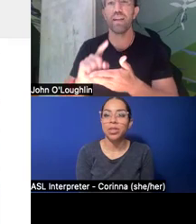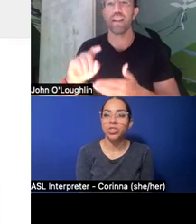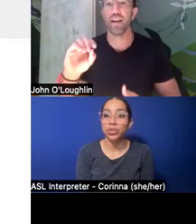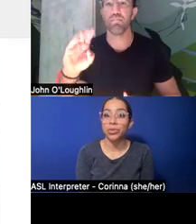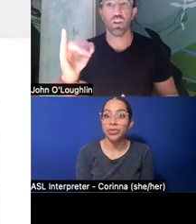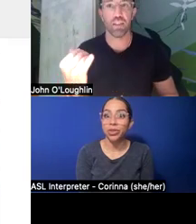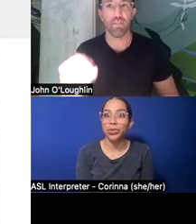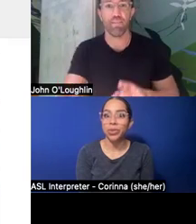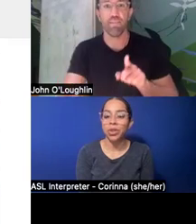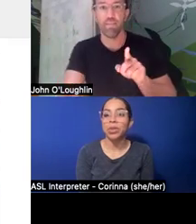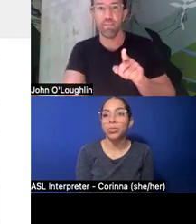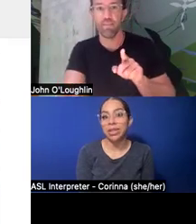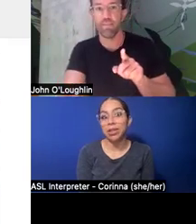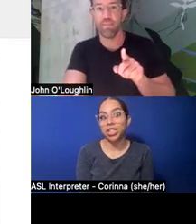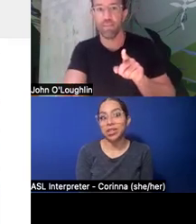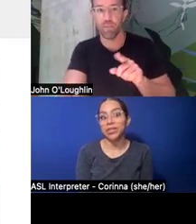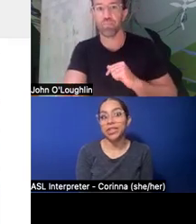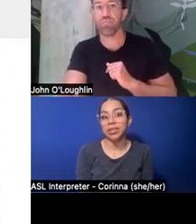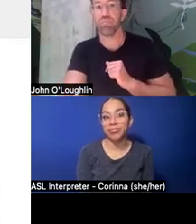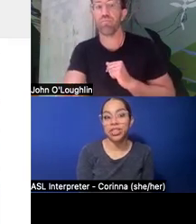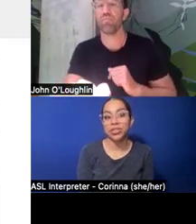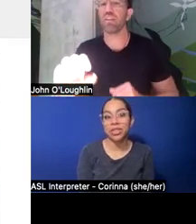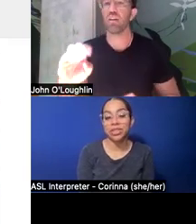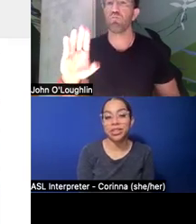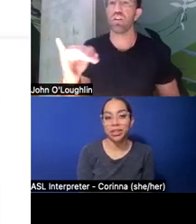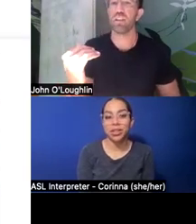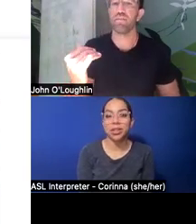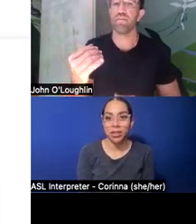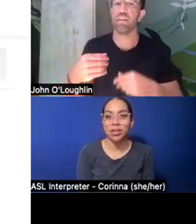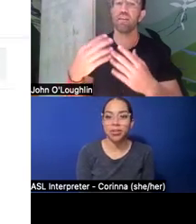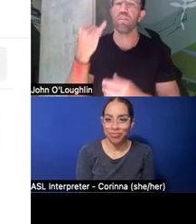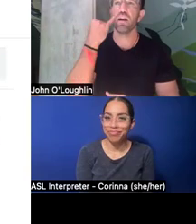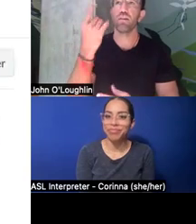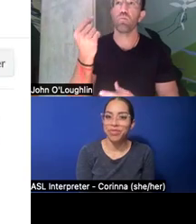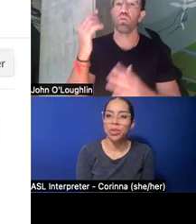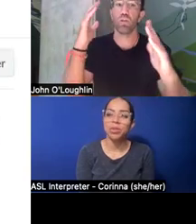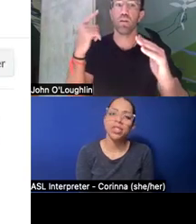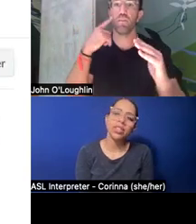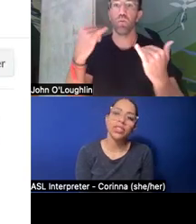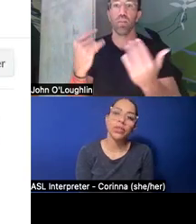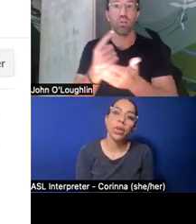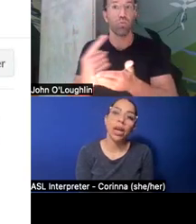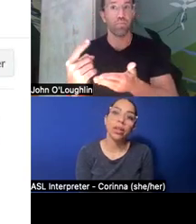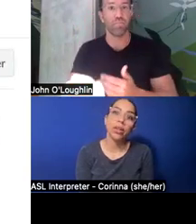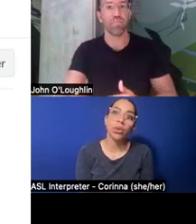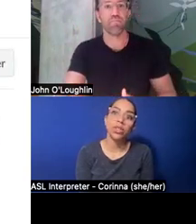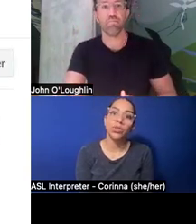So please do review the weekly objectives, as you can see here. So the objectives give you an idea of what to expect